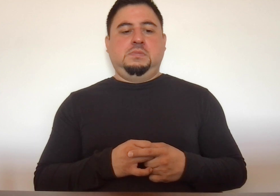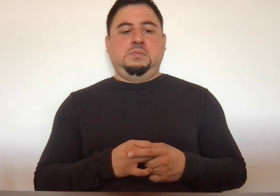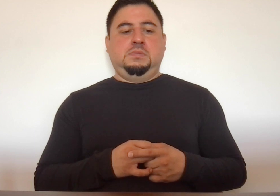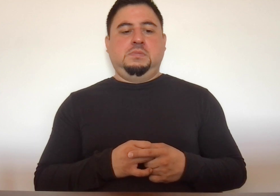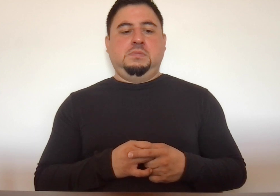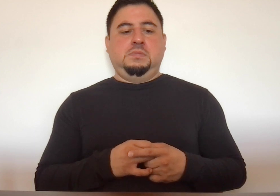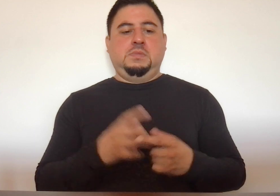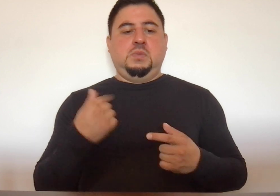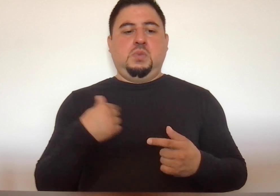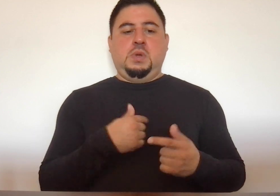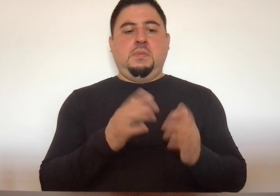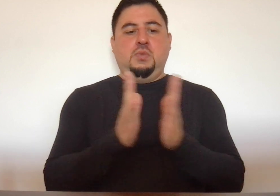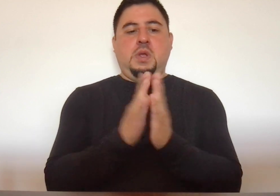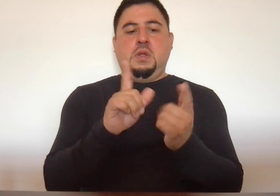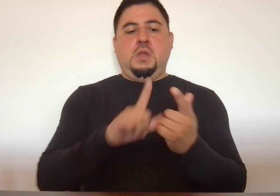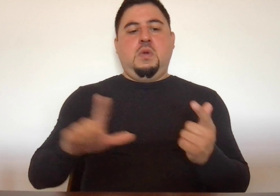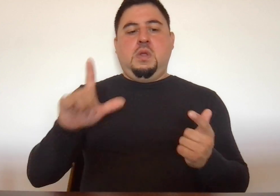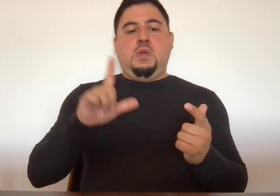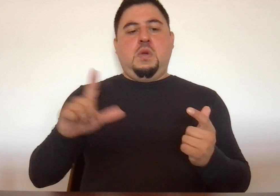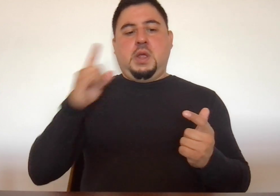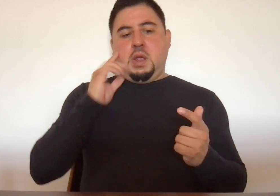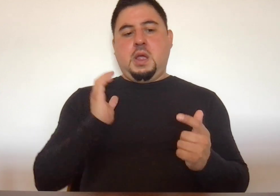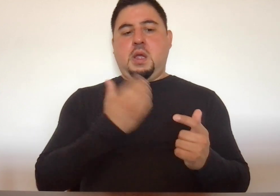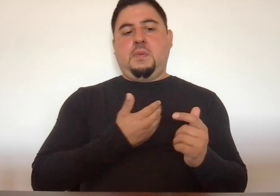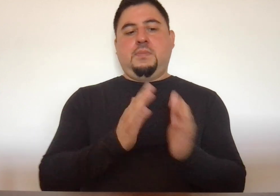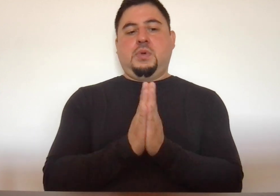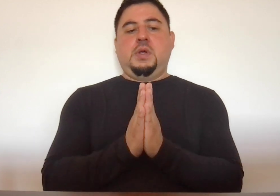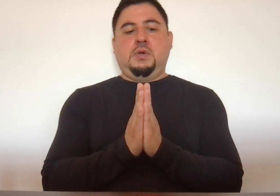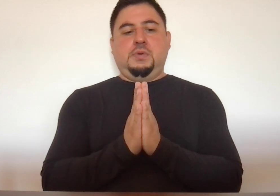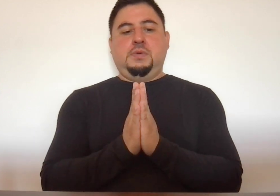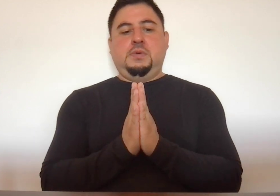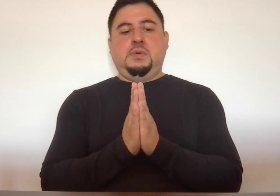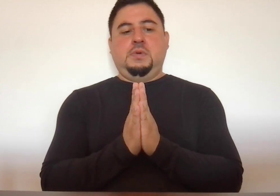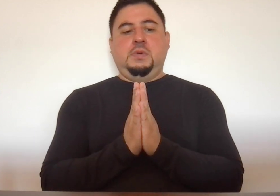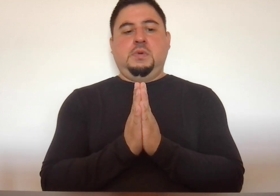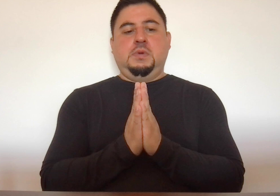Let us pray to the Lord. Lord, hear our prayer.